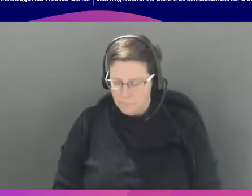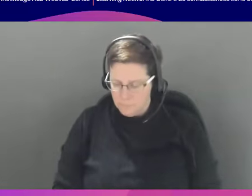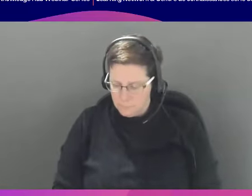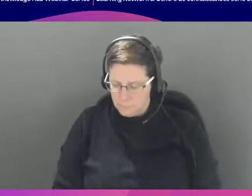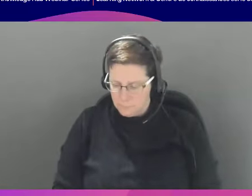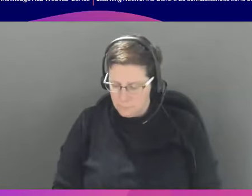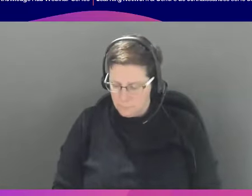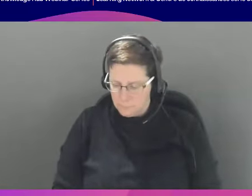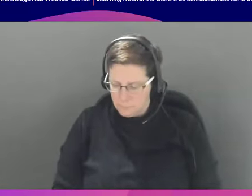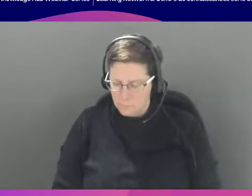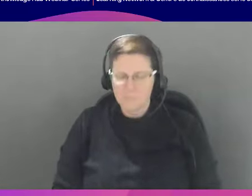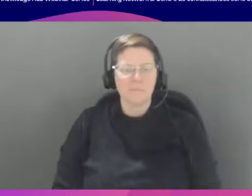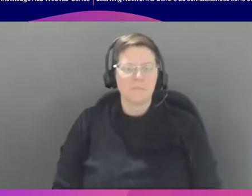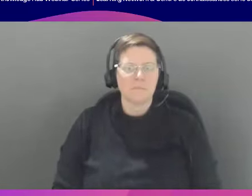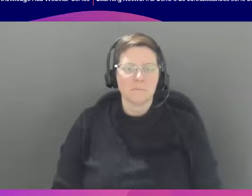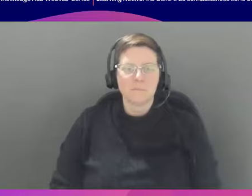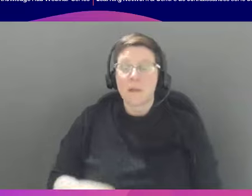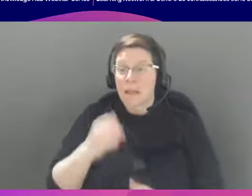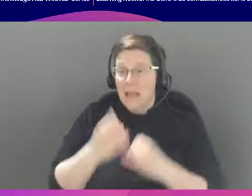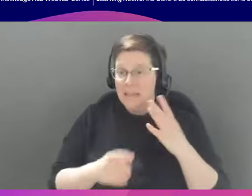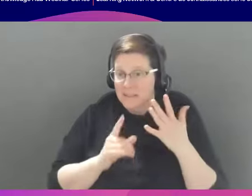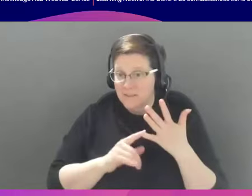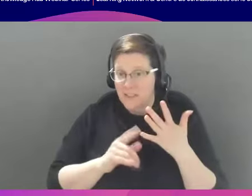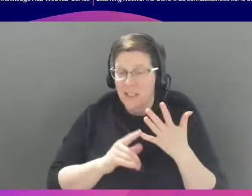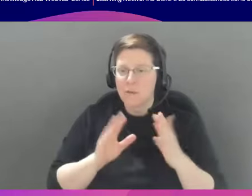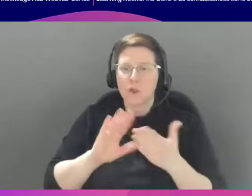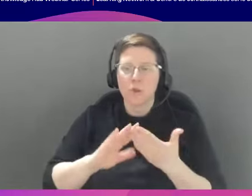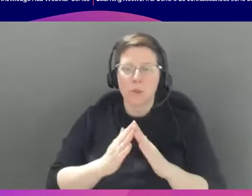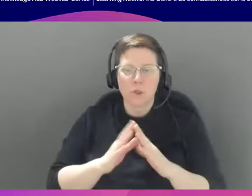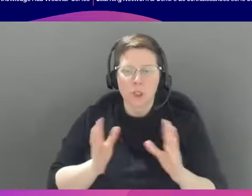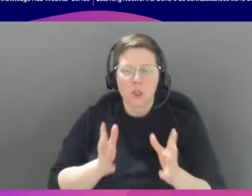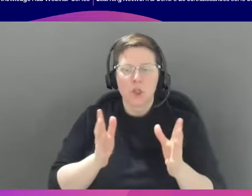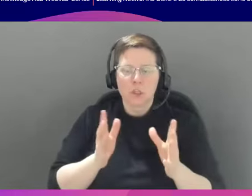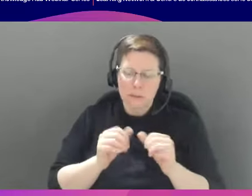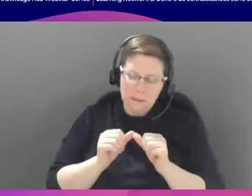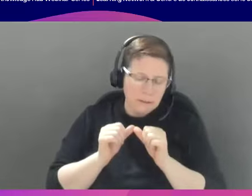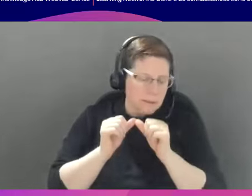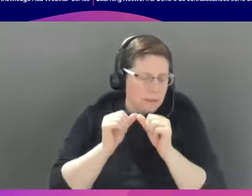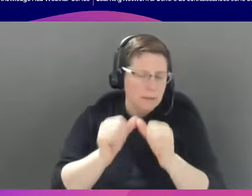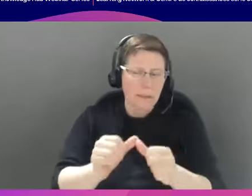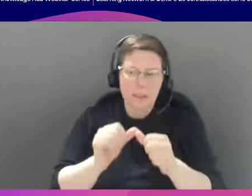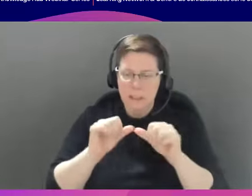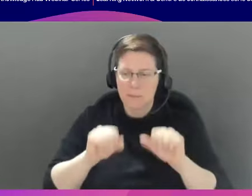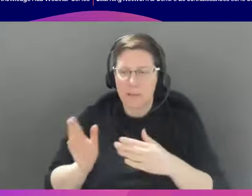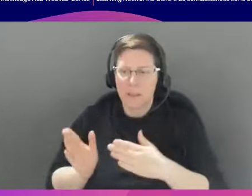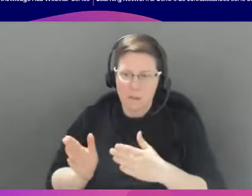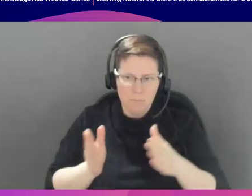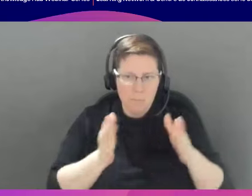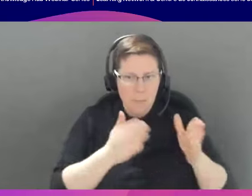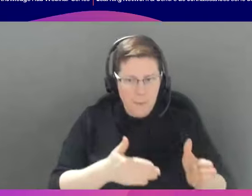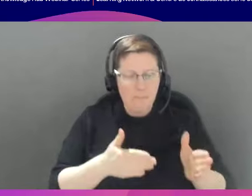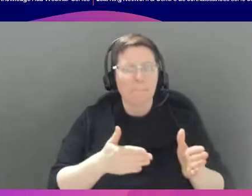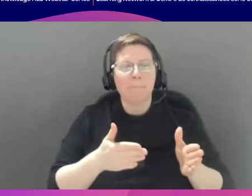The last theme that we found was that community encouragement sustains this process of exiting.